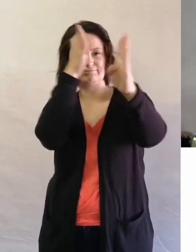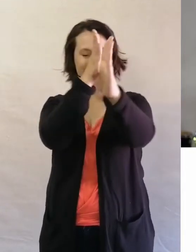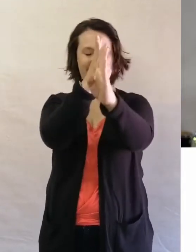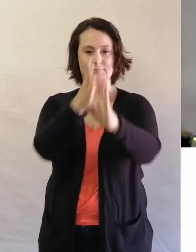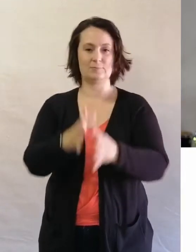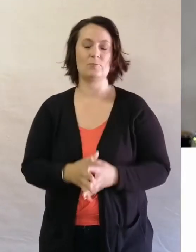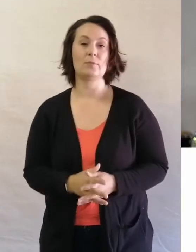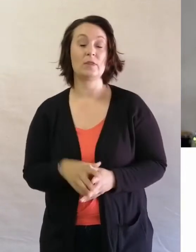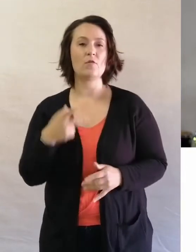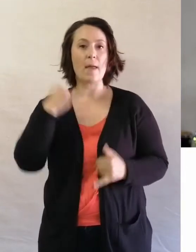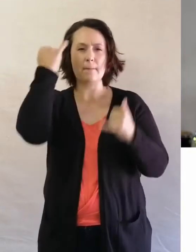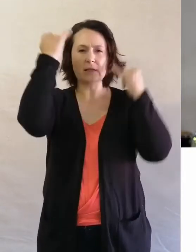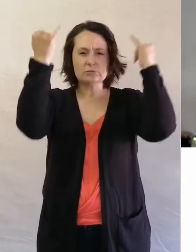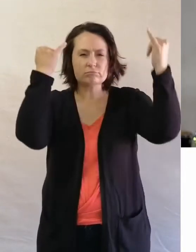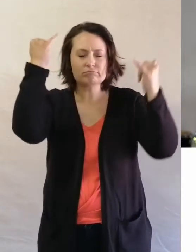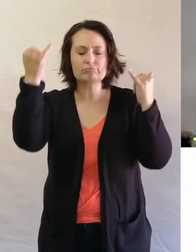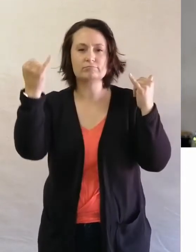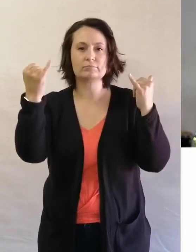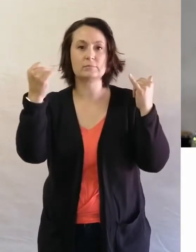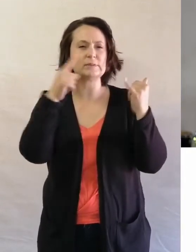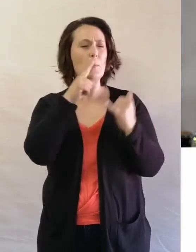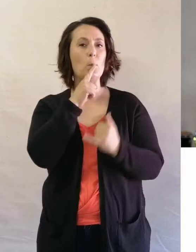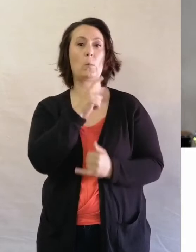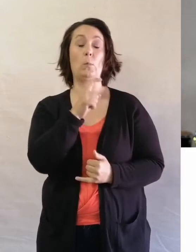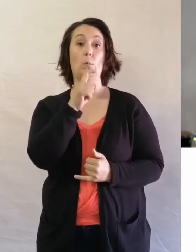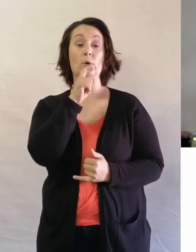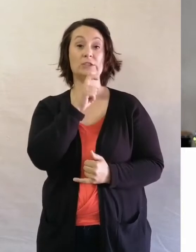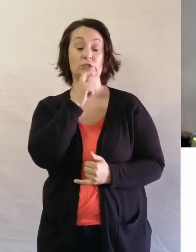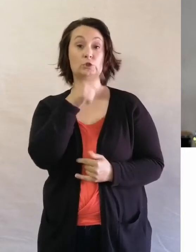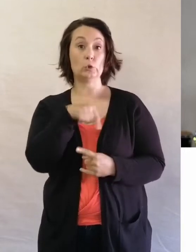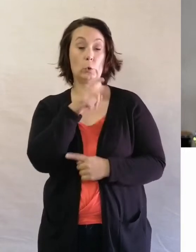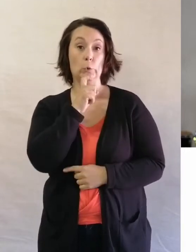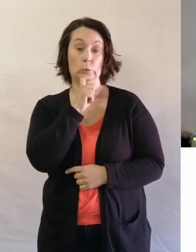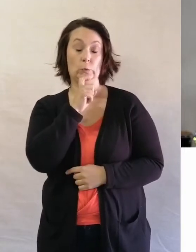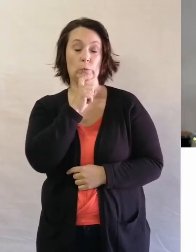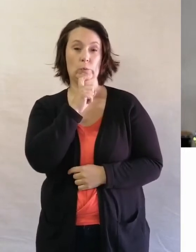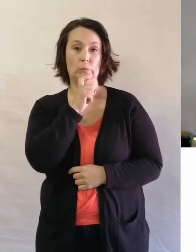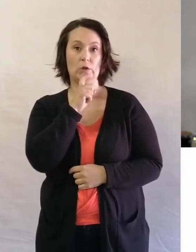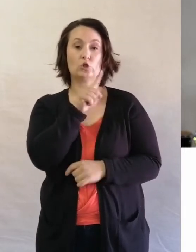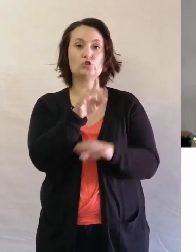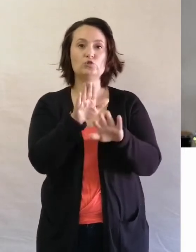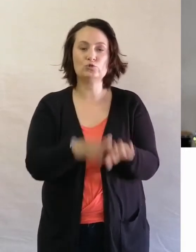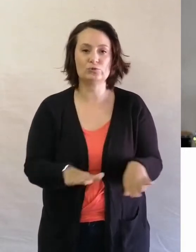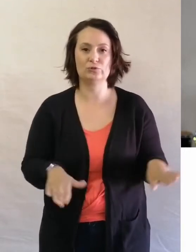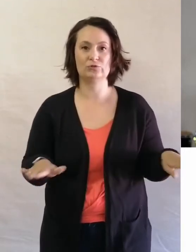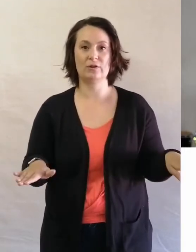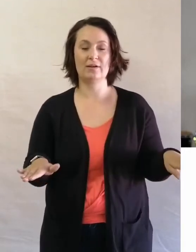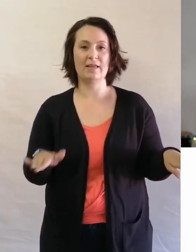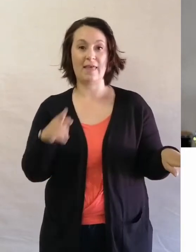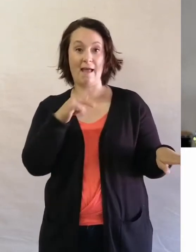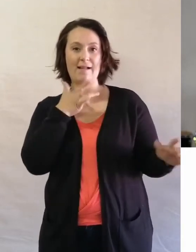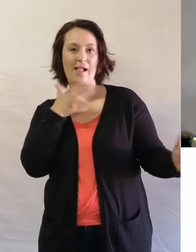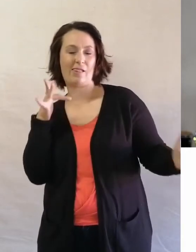You know, our imaginations are a precious, precious asset, and children are probably most in touch with